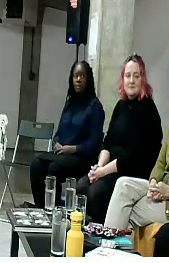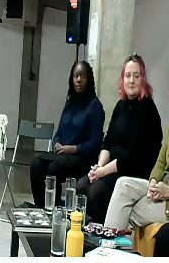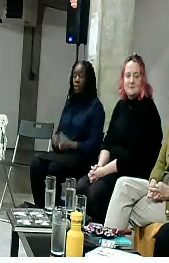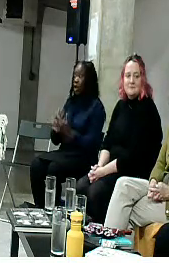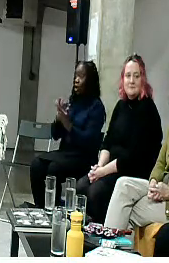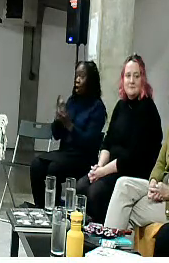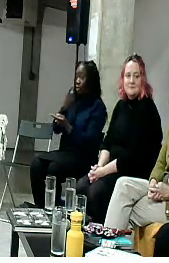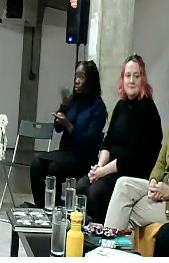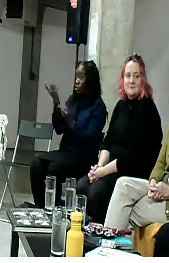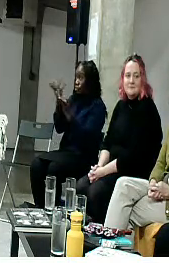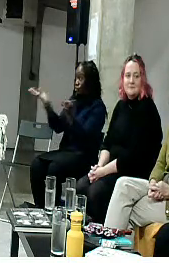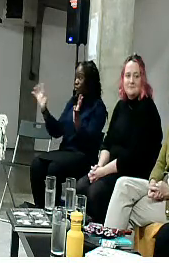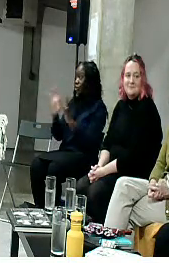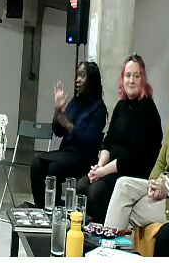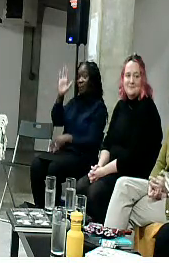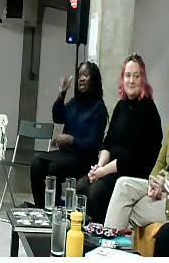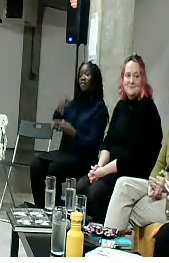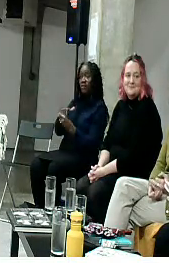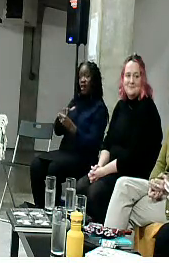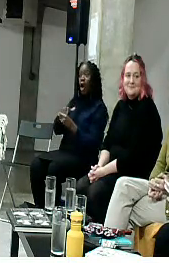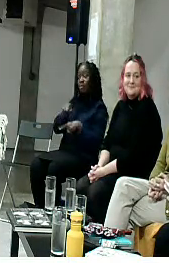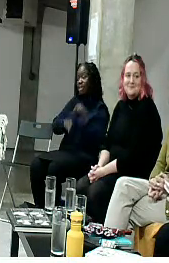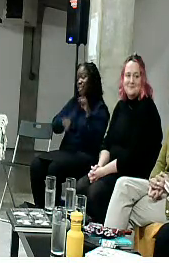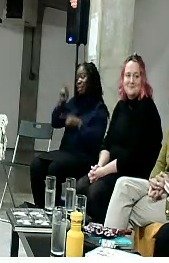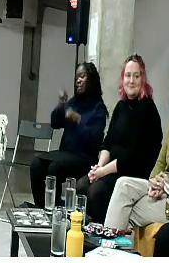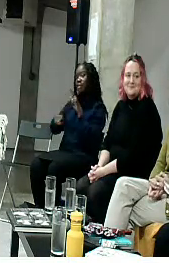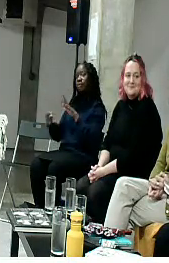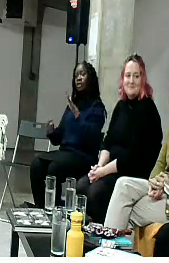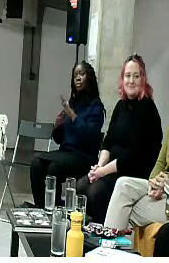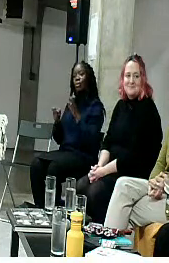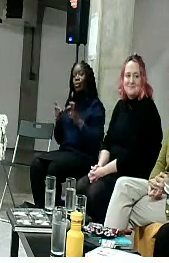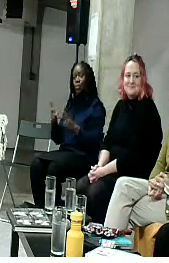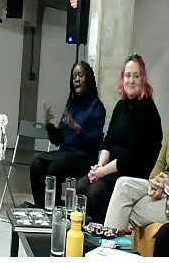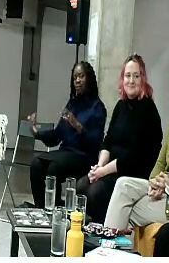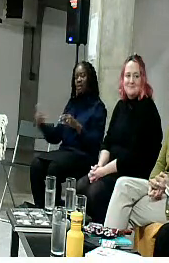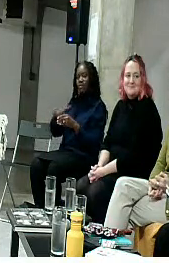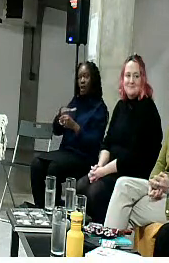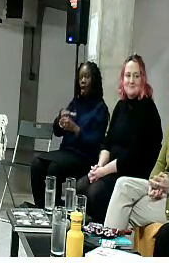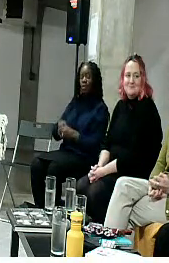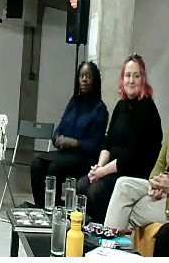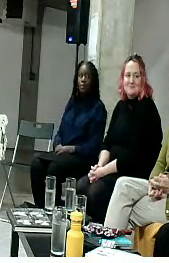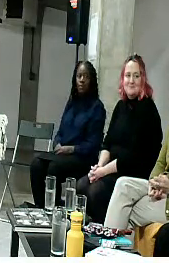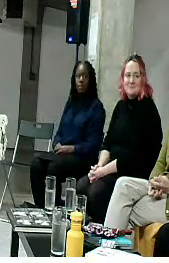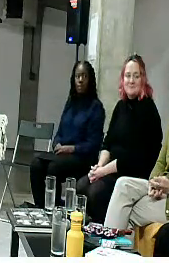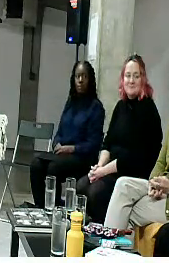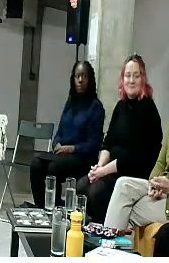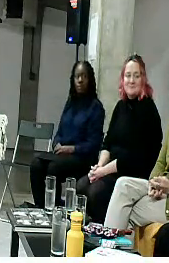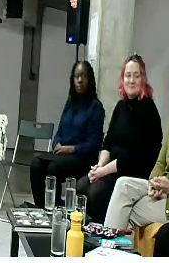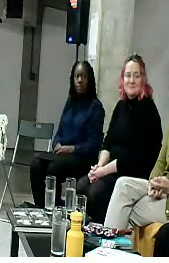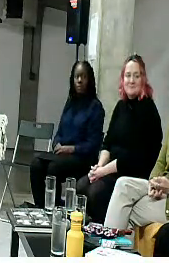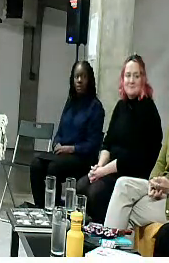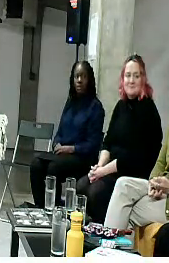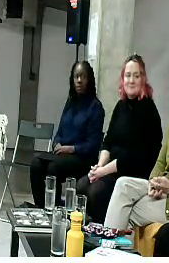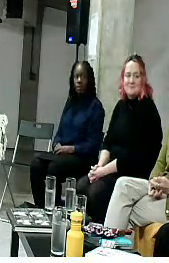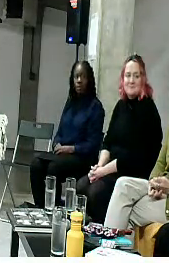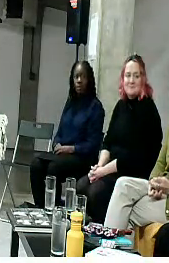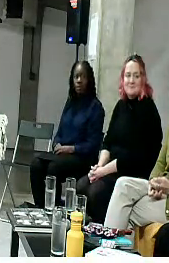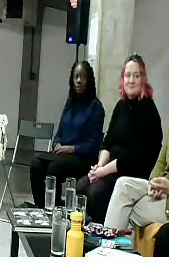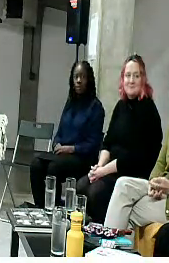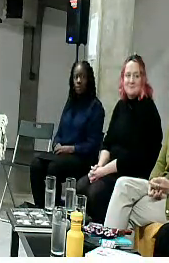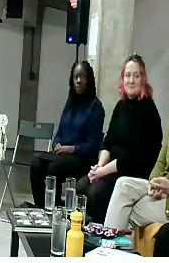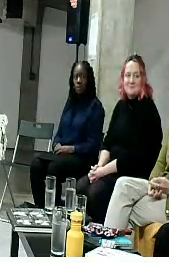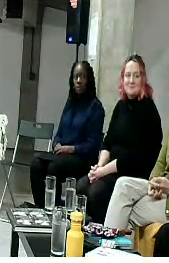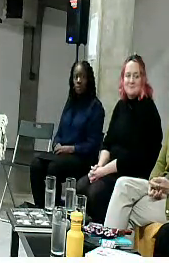in this room have been involved with in many different important ways. And I think doing